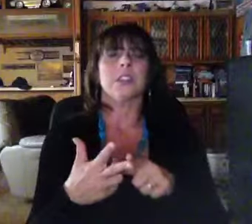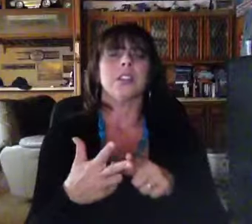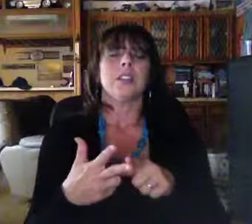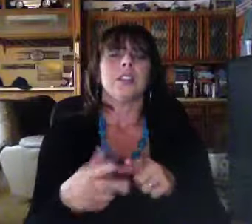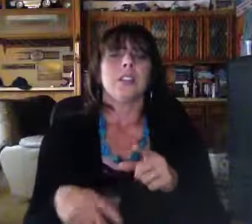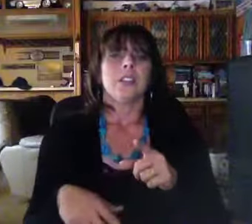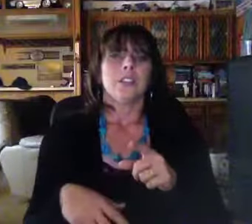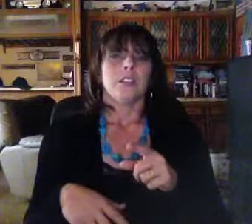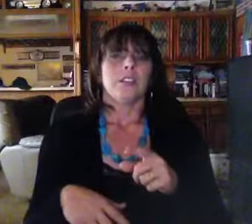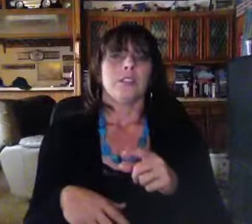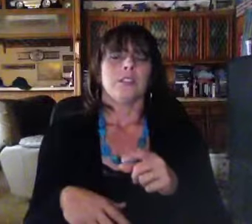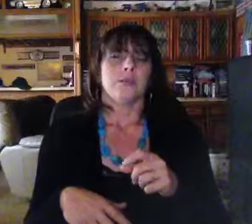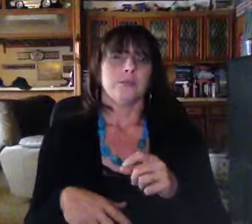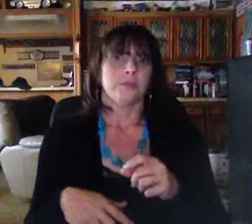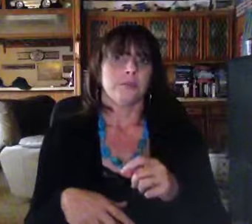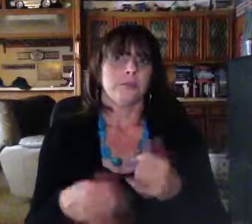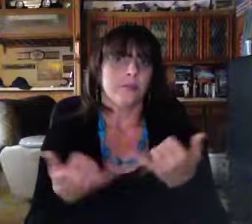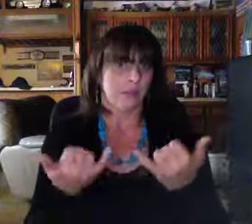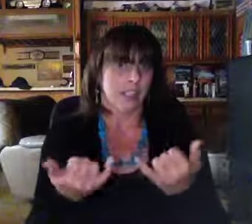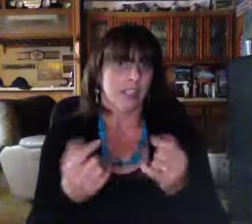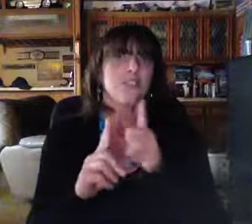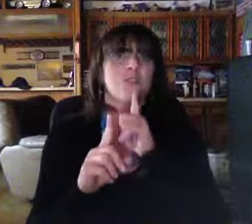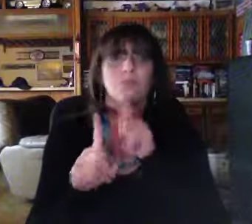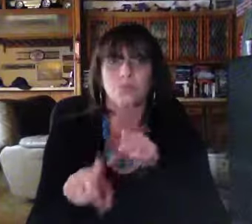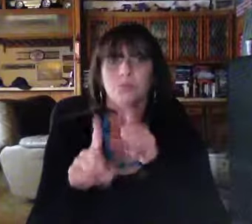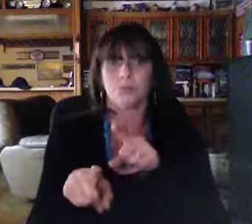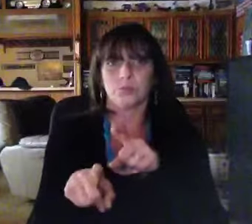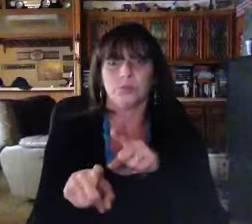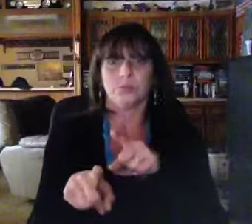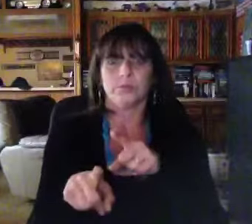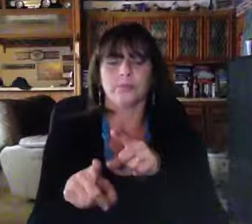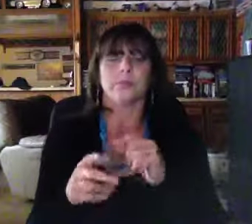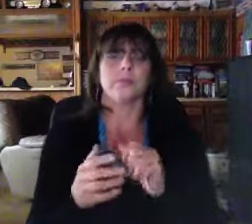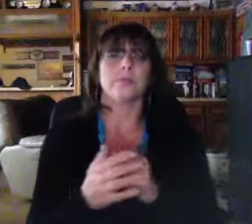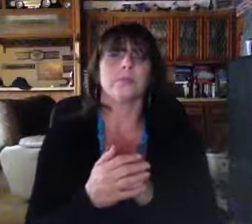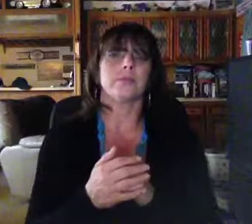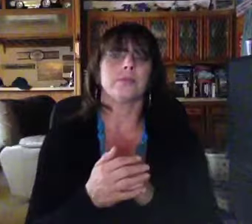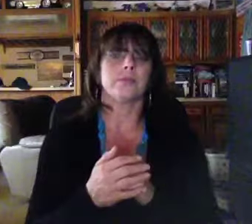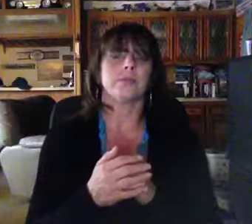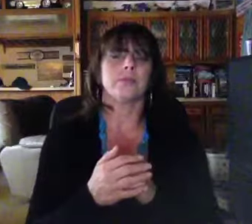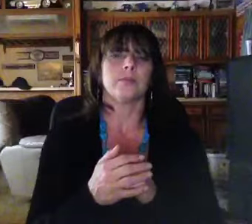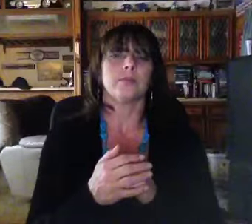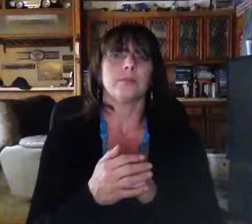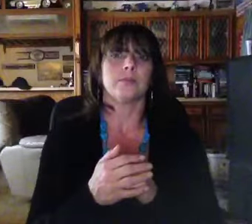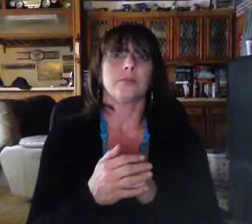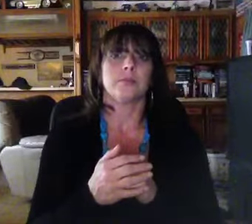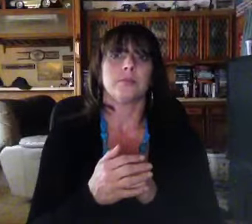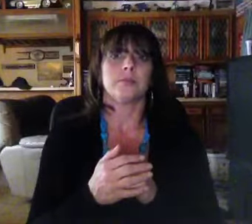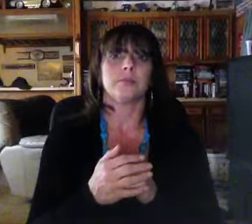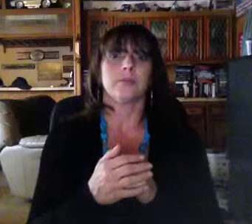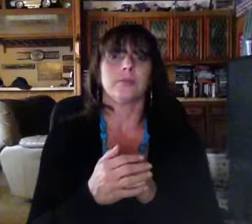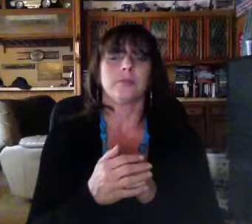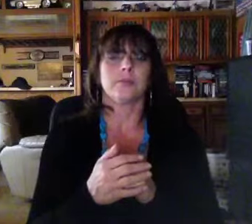Here are the answers. Notice that sodium and chlorine react, we get sodium chloride. Chlorine is only diatomic when it's by